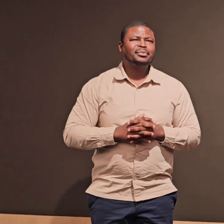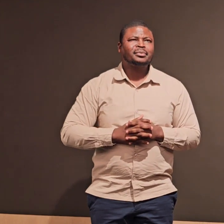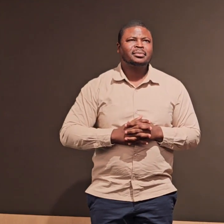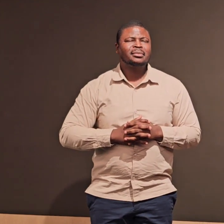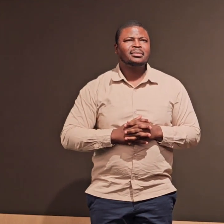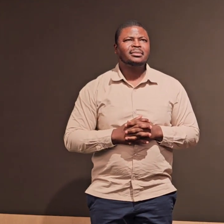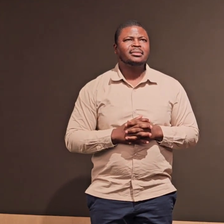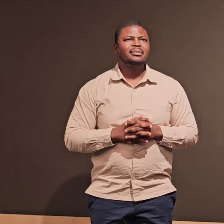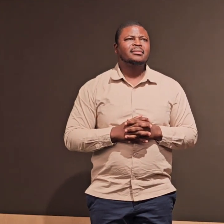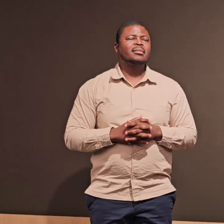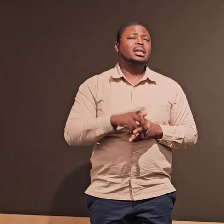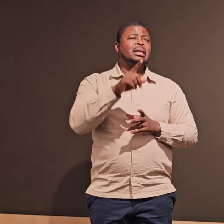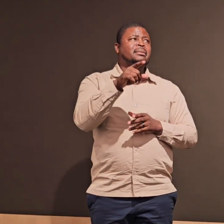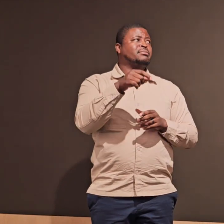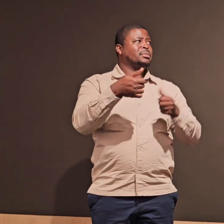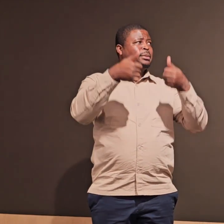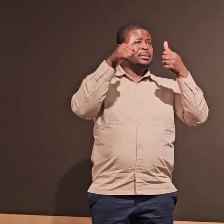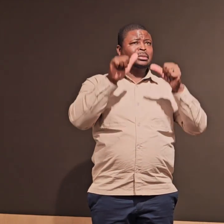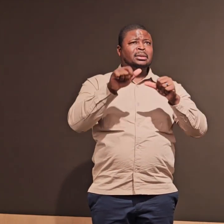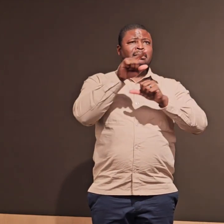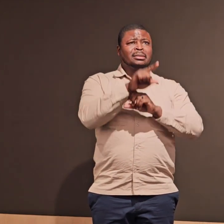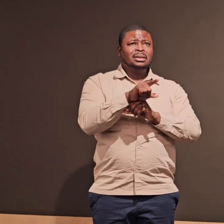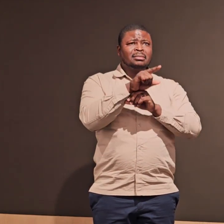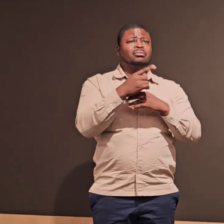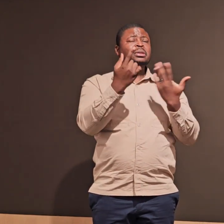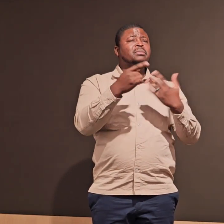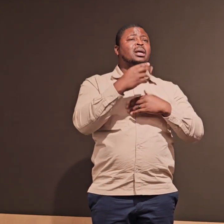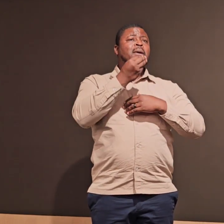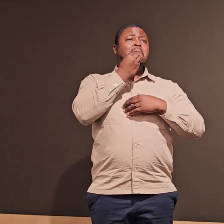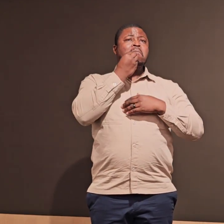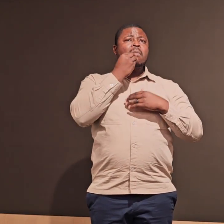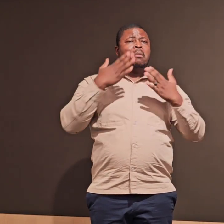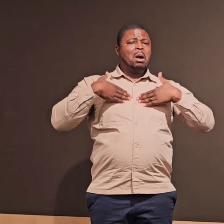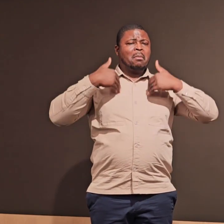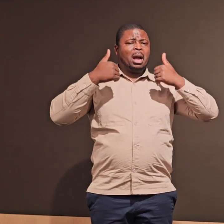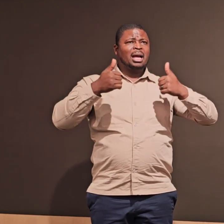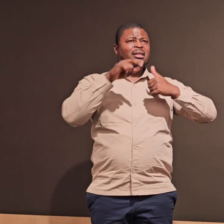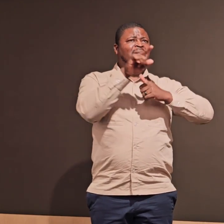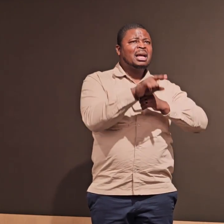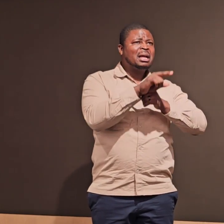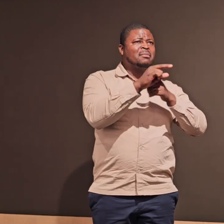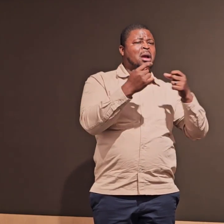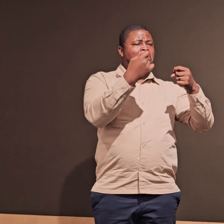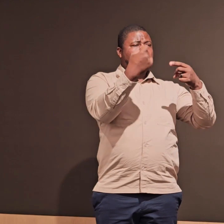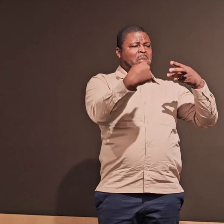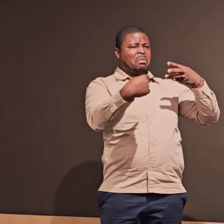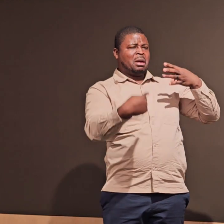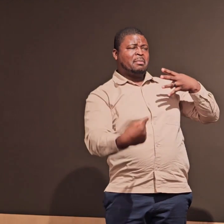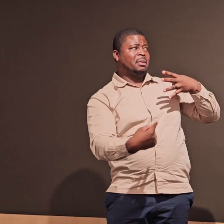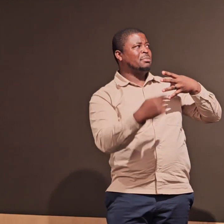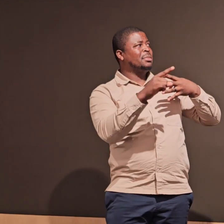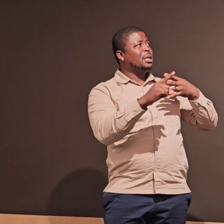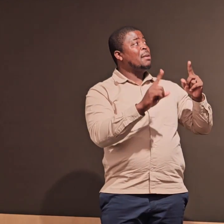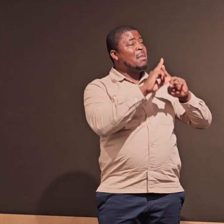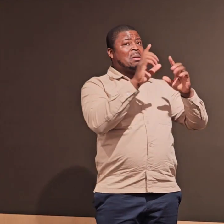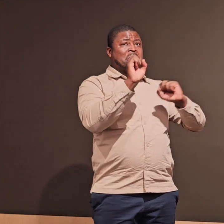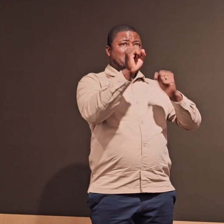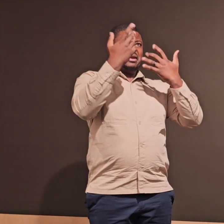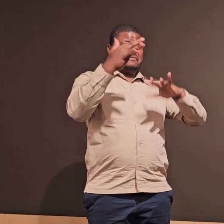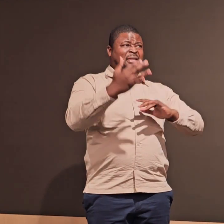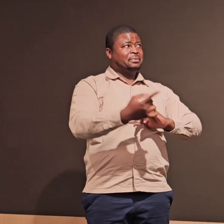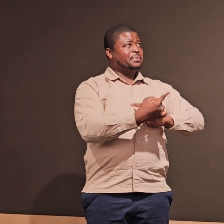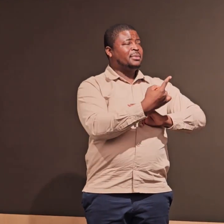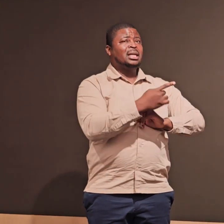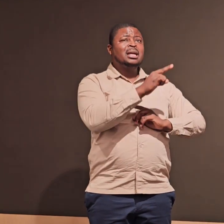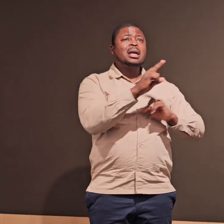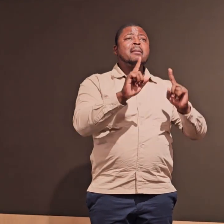then continuing with the nutrition indicators, I have already spoken to this, but there's